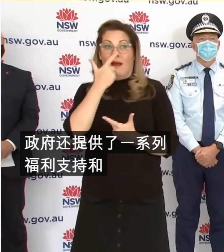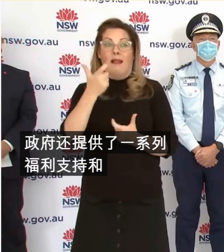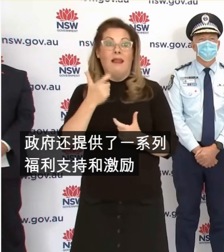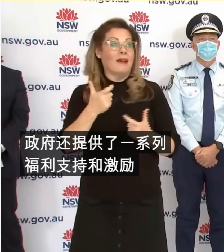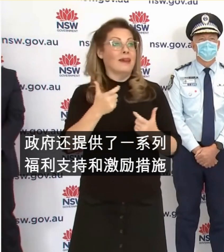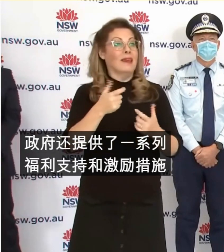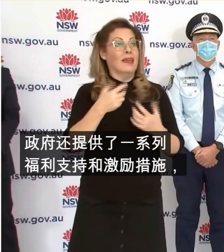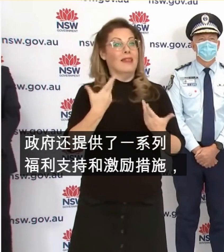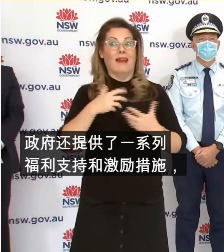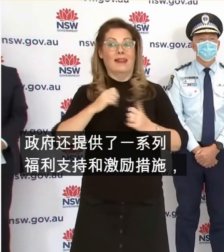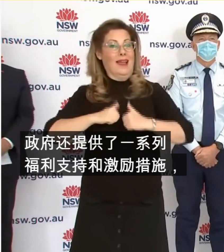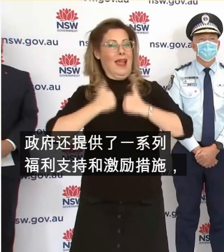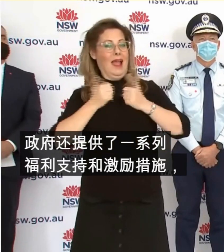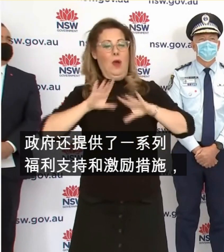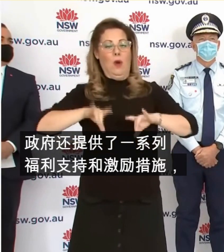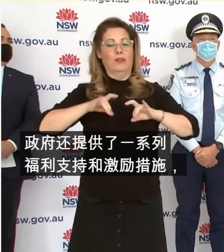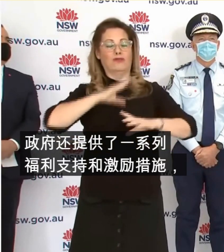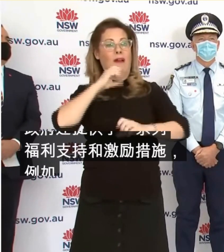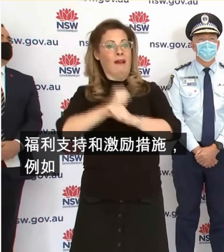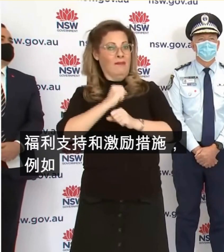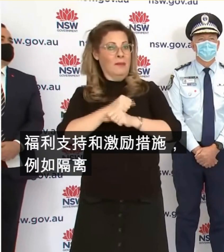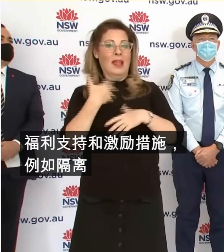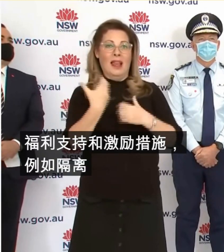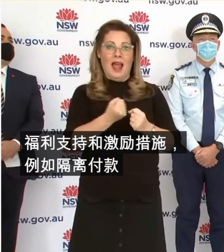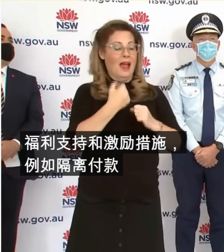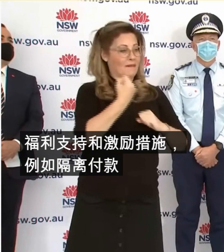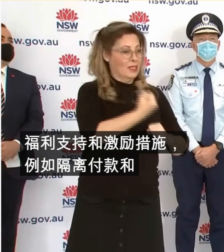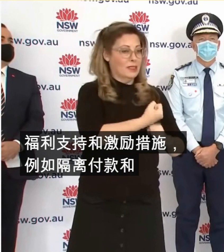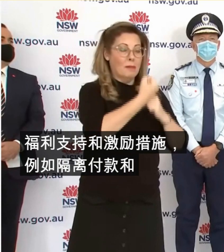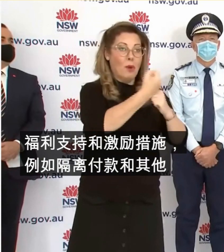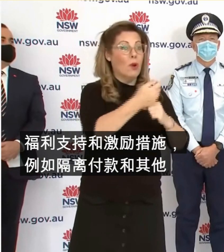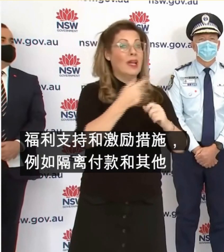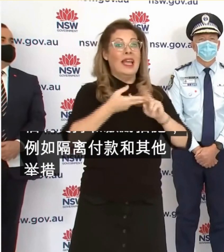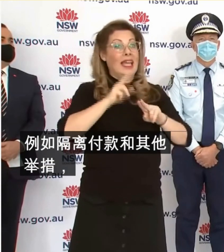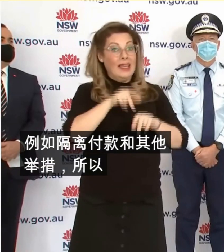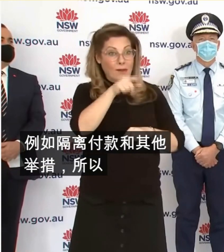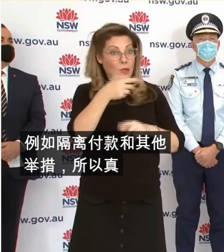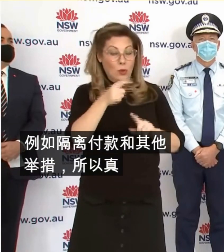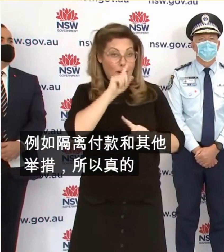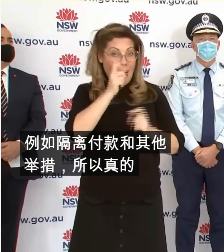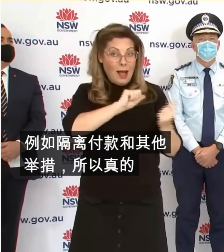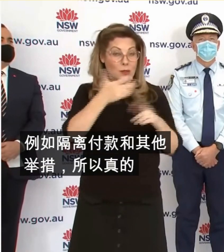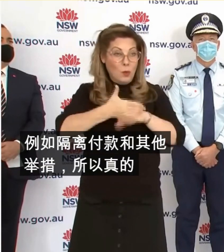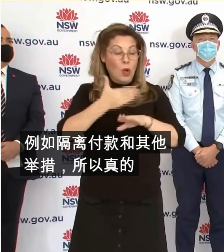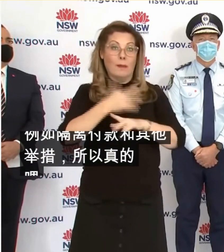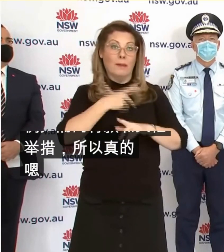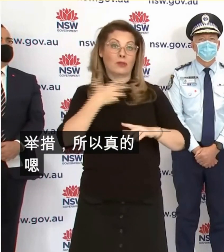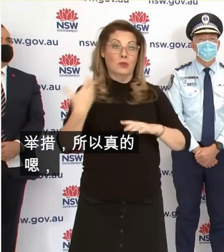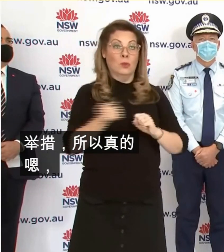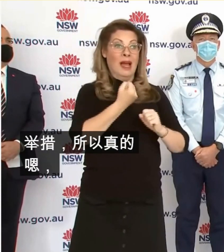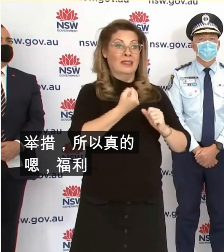of welfare supports and incentives, like isolation payments and other initiatives. So